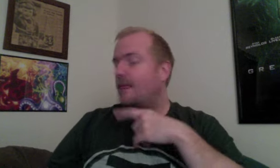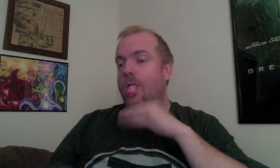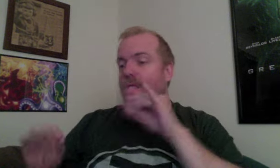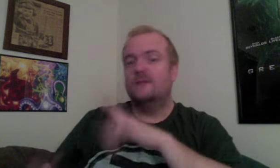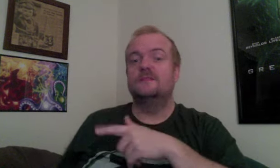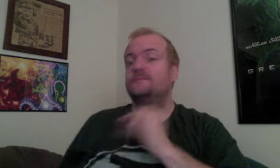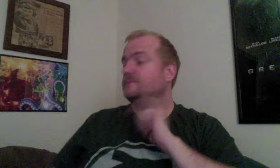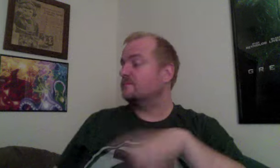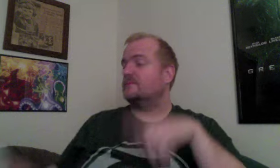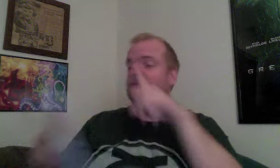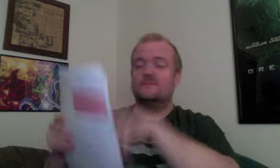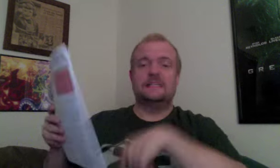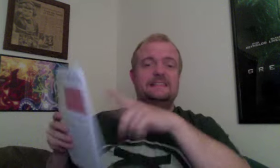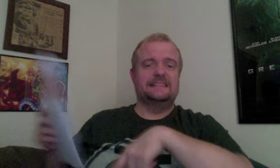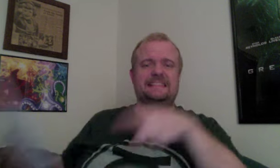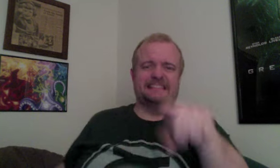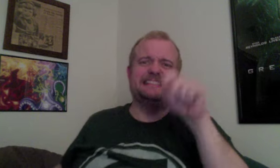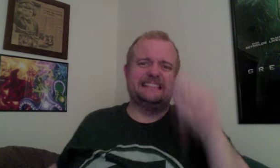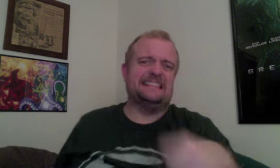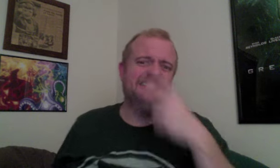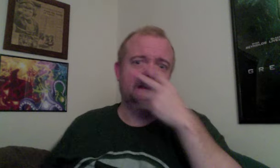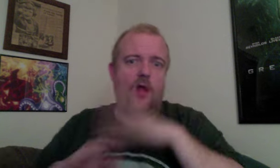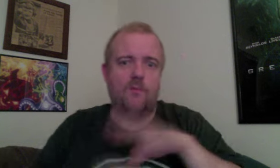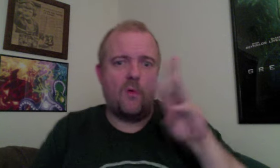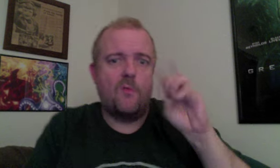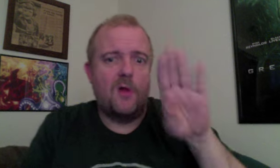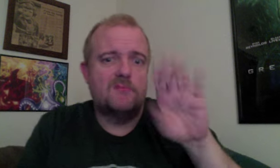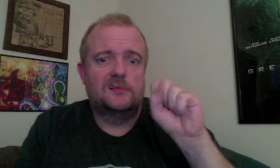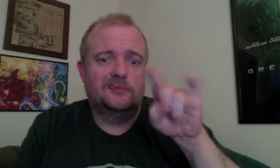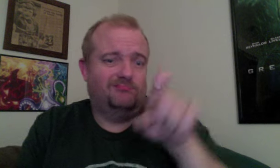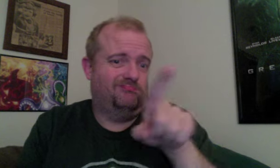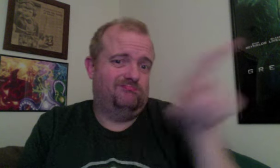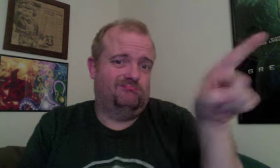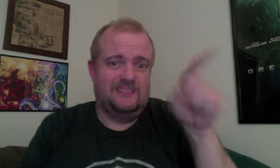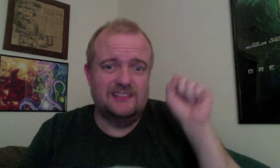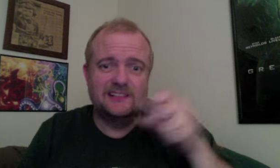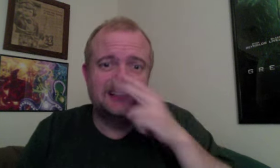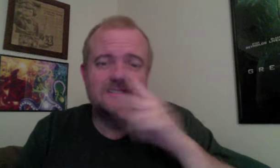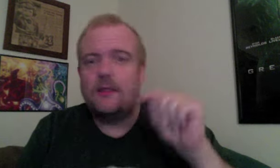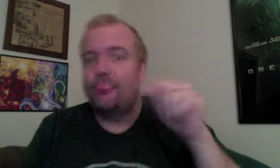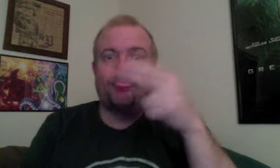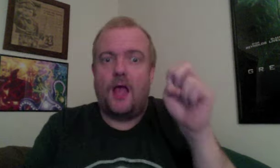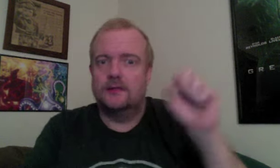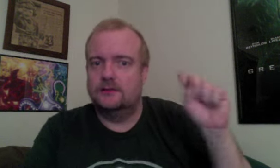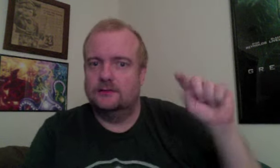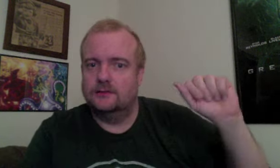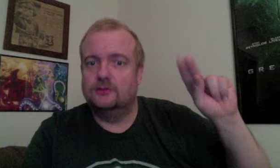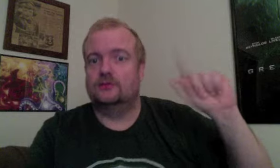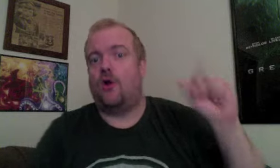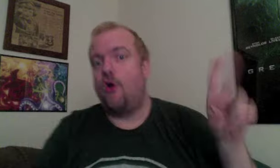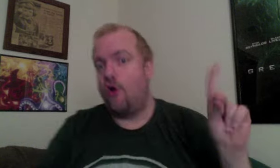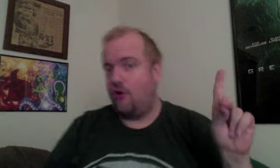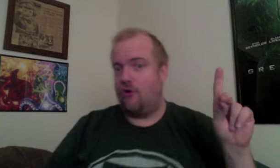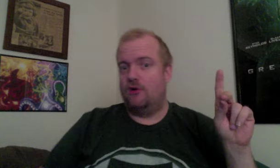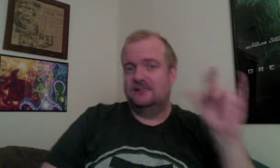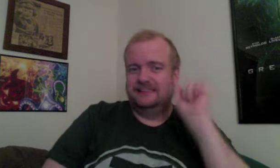Some scientists suggest that 10 plagues are more than simply a literary account of the scope of God's wrath, but